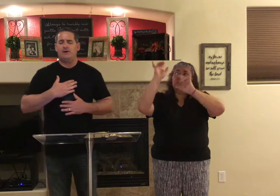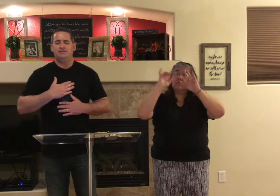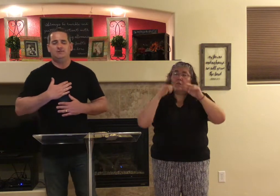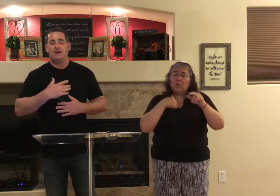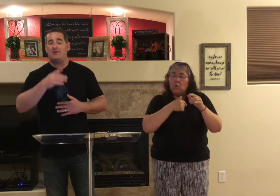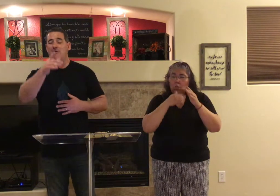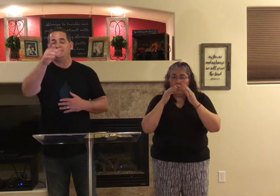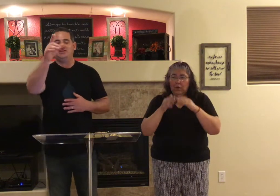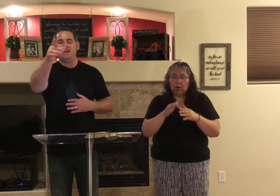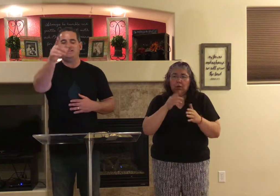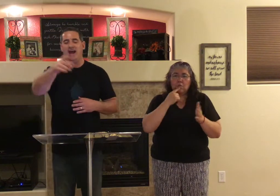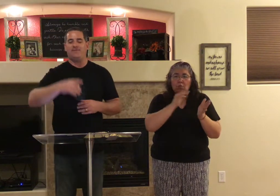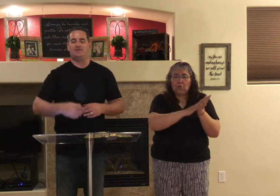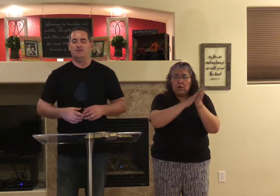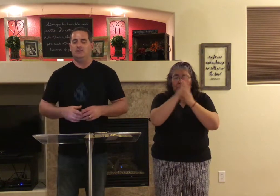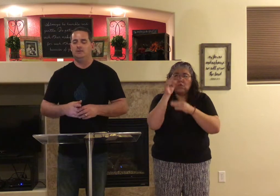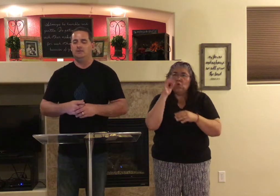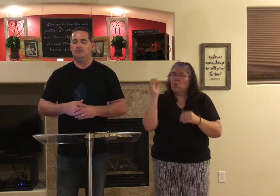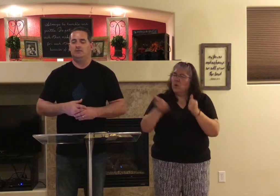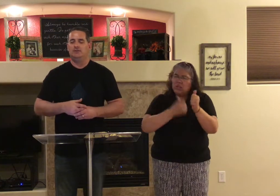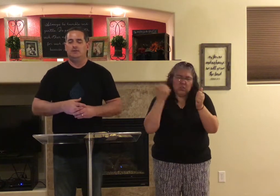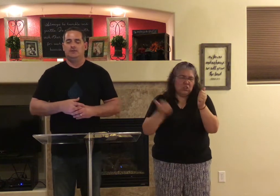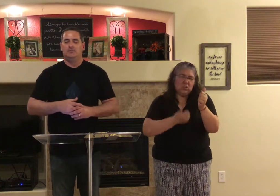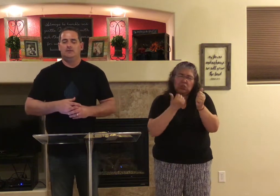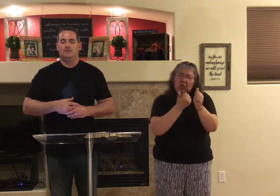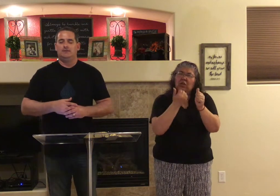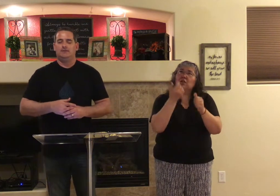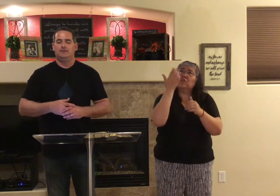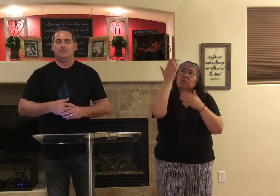And we praise you. God, we chase after.